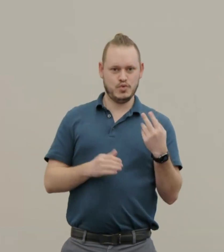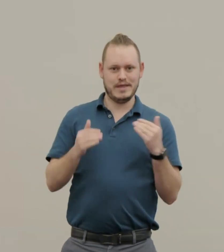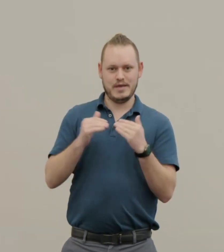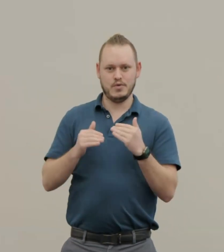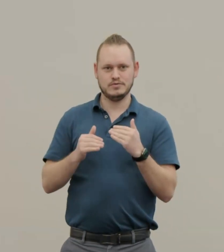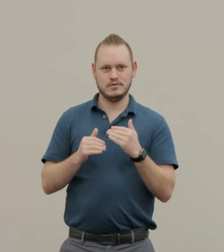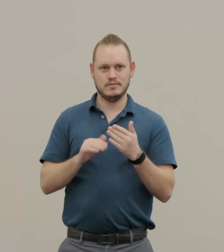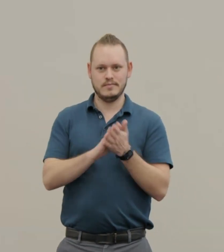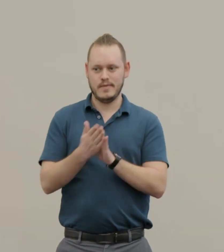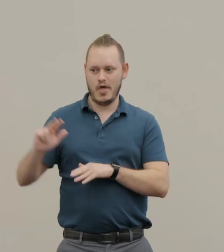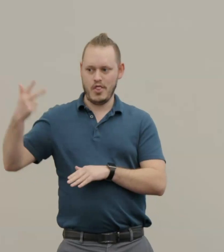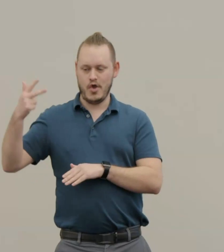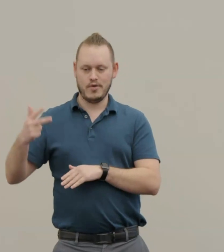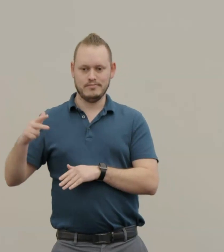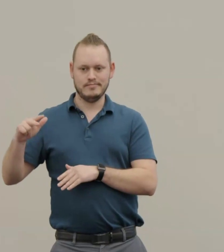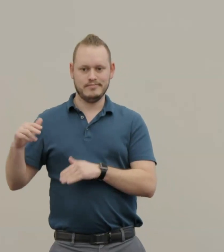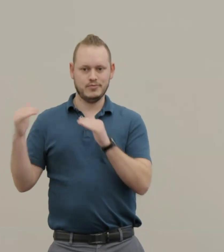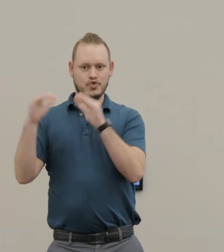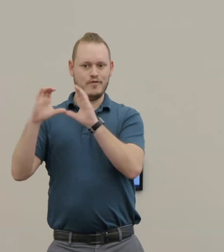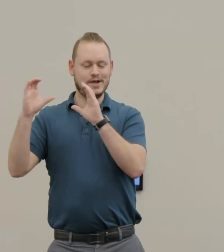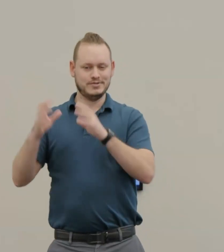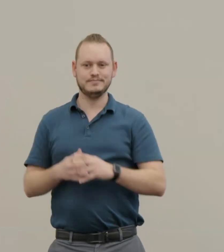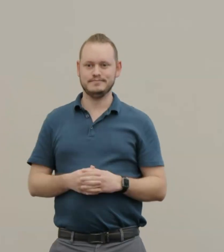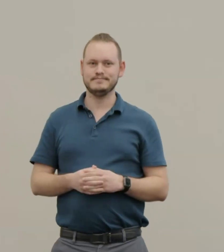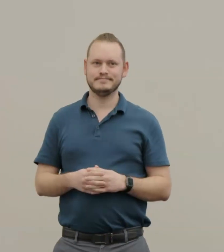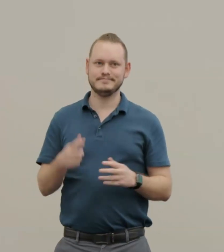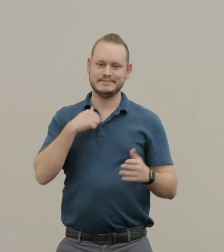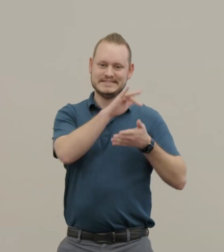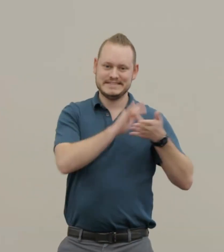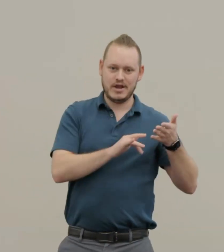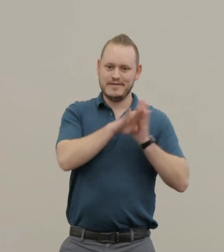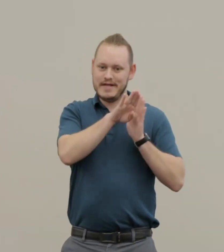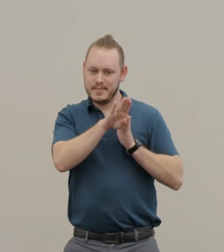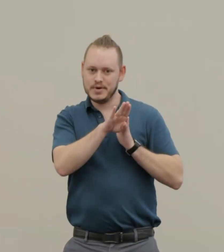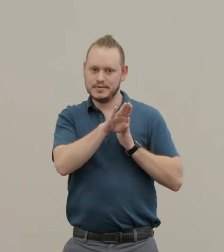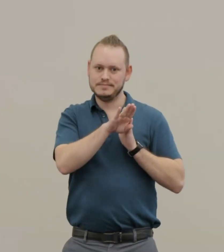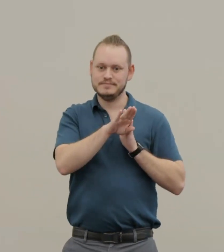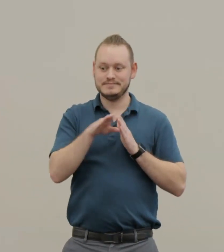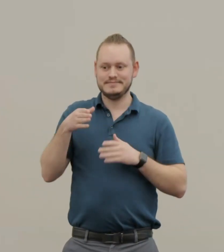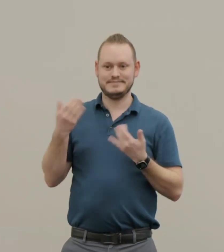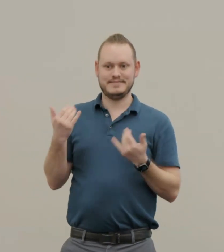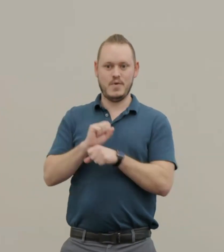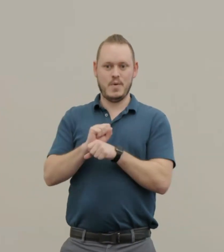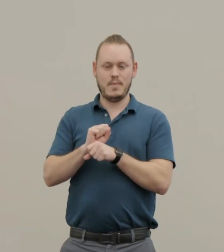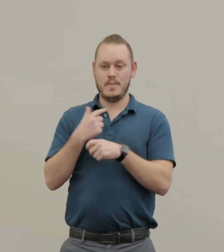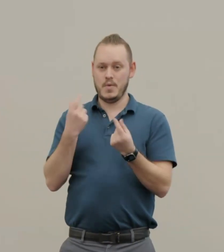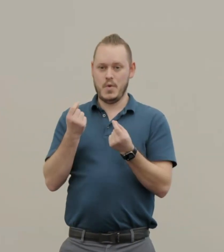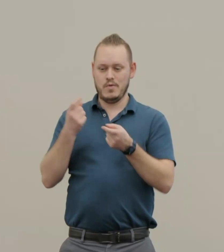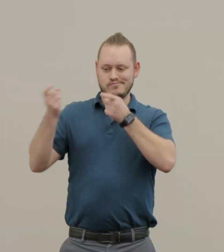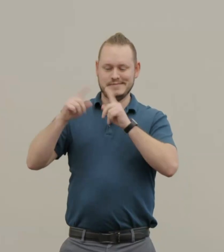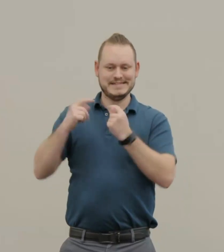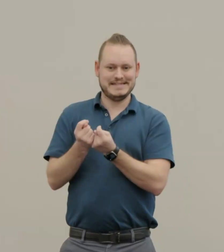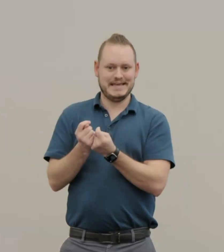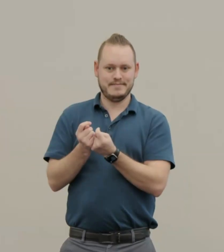3rd certification. I'm a designer, developer. Currently at Site Improve, I run a team of our manual